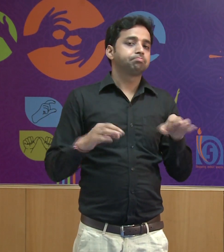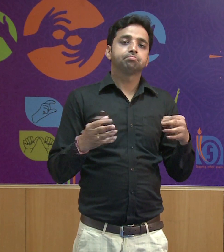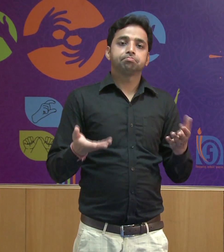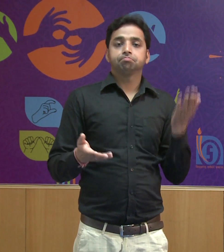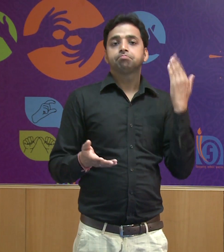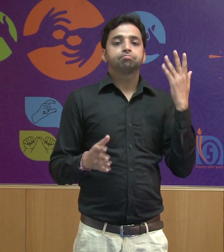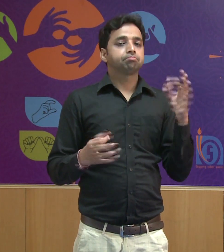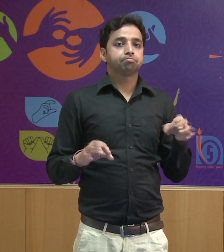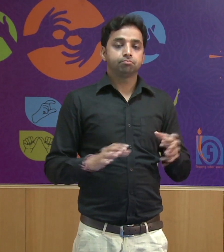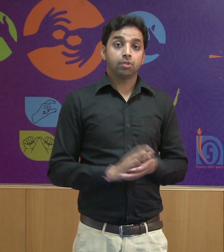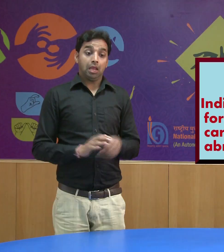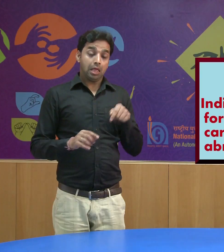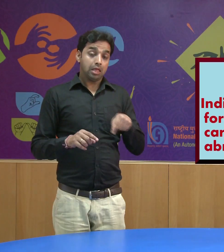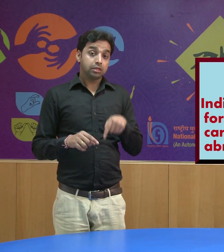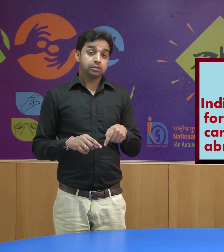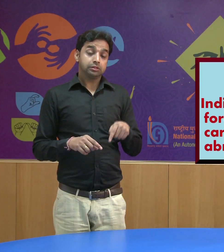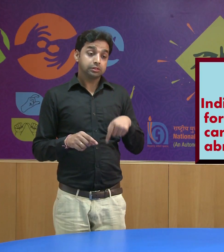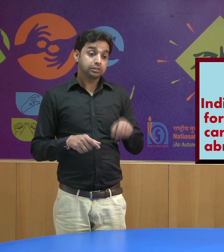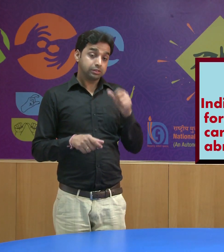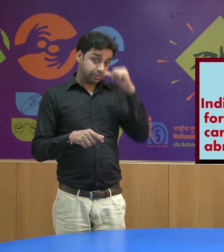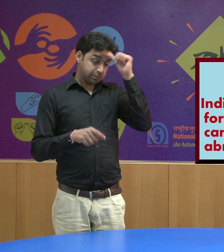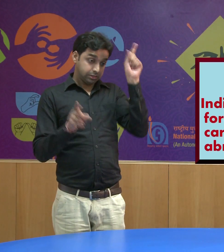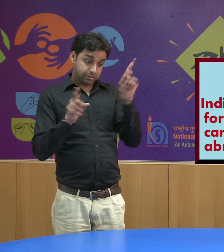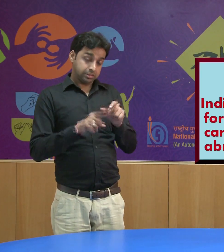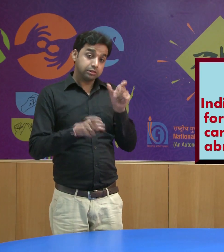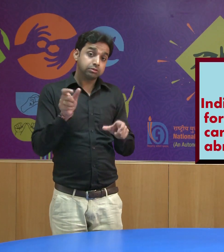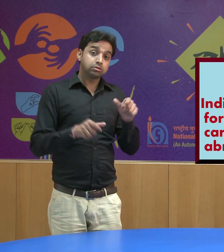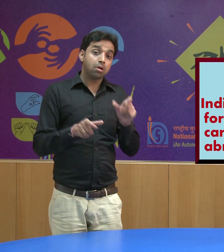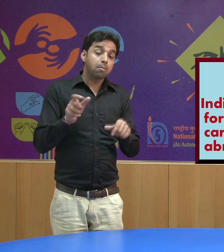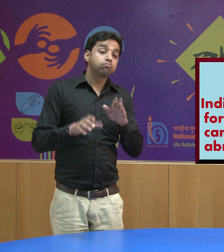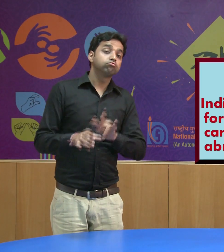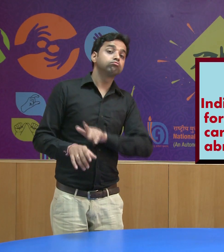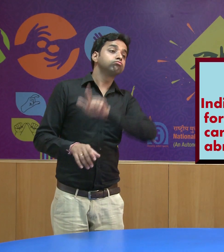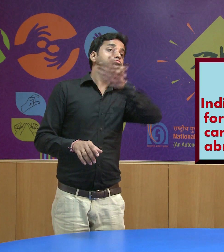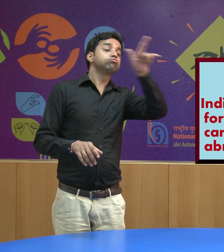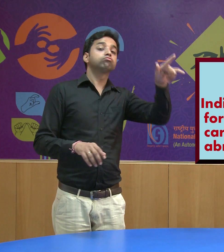Still, the Indian people went to other countries of the world.